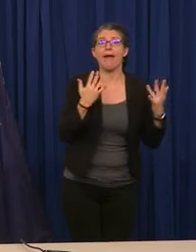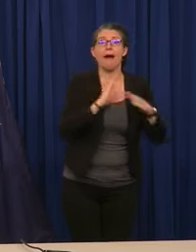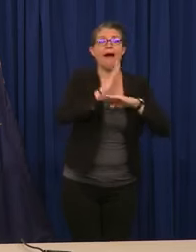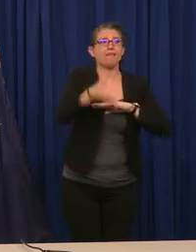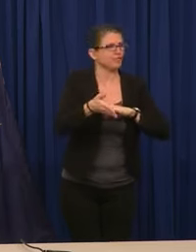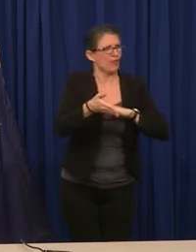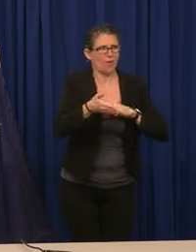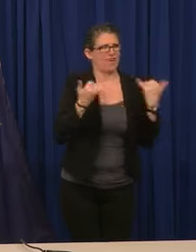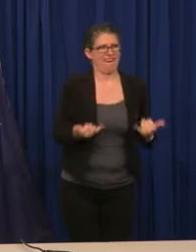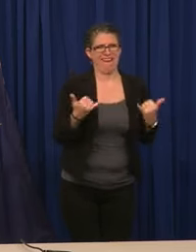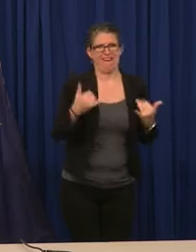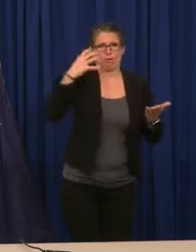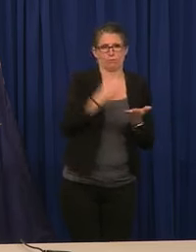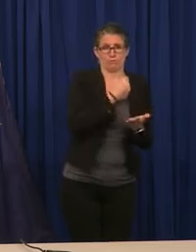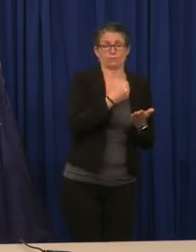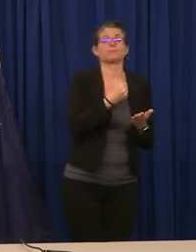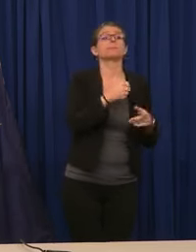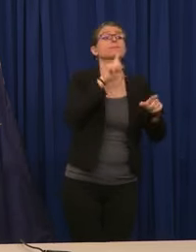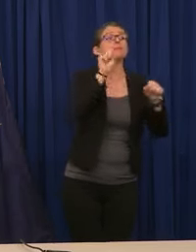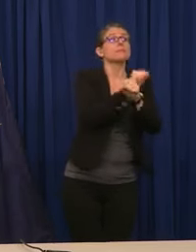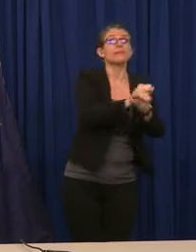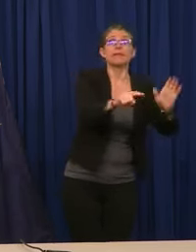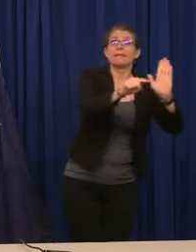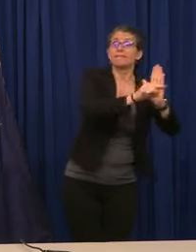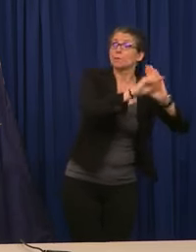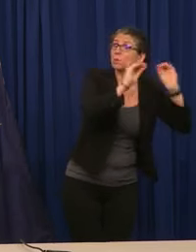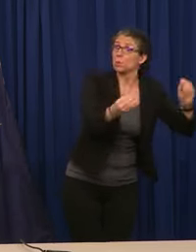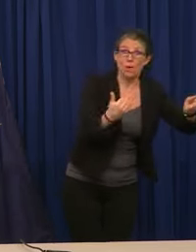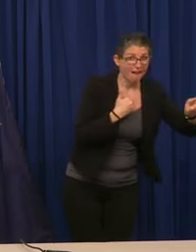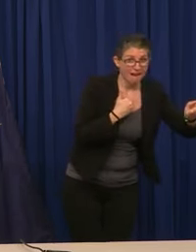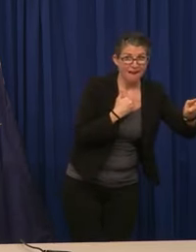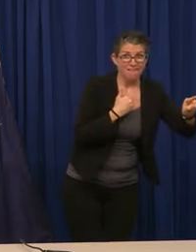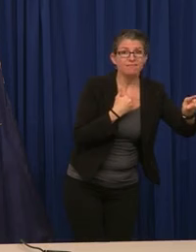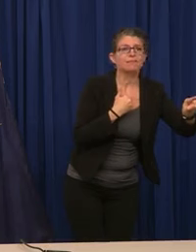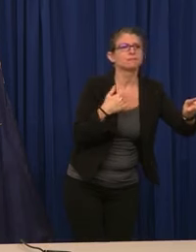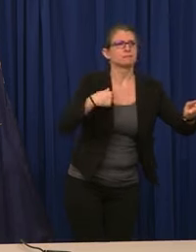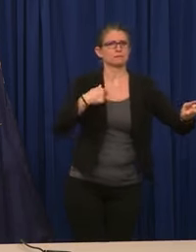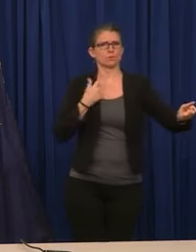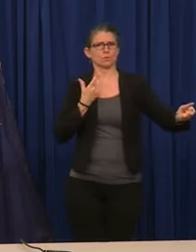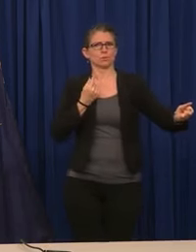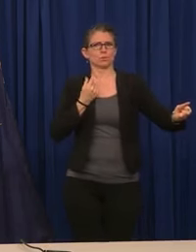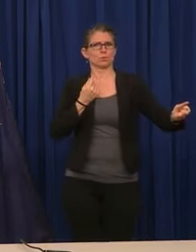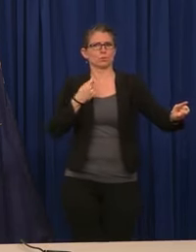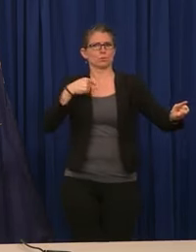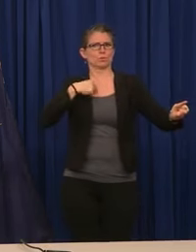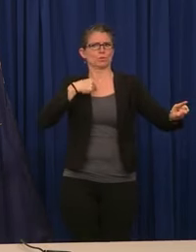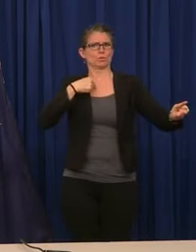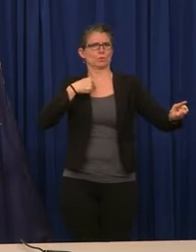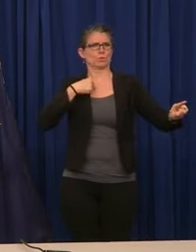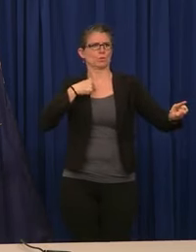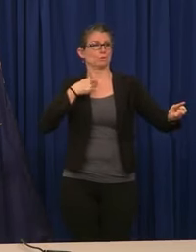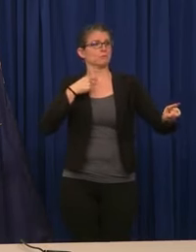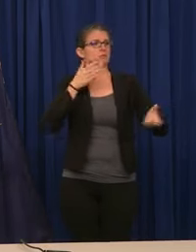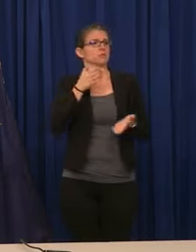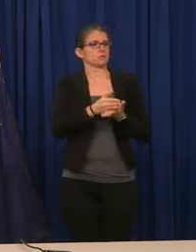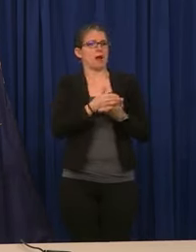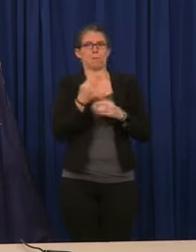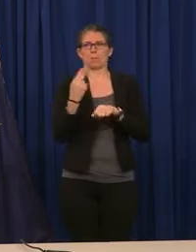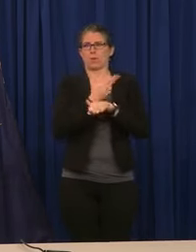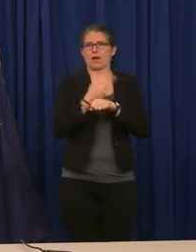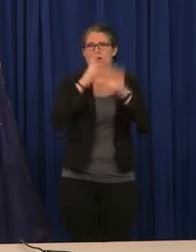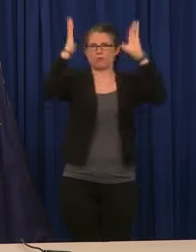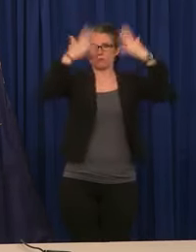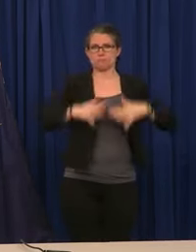patient comes back negative, all the PPE that was used, in retrospect, in hindsight, we can